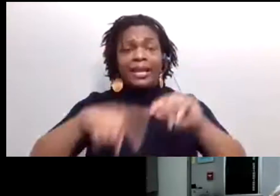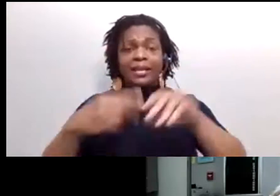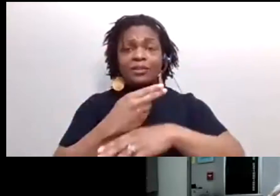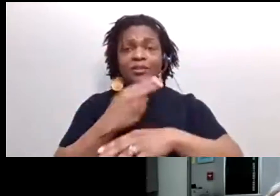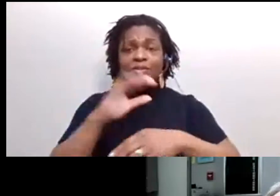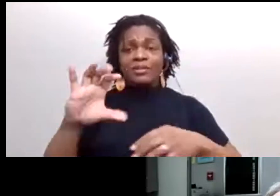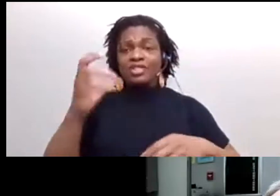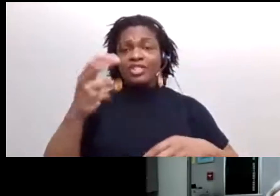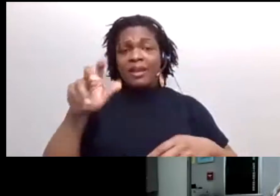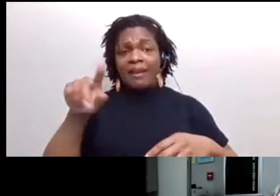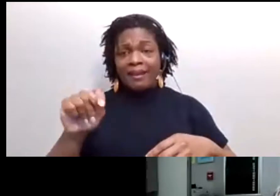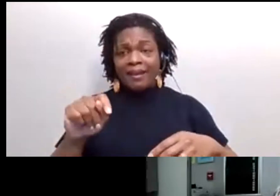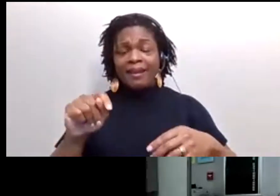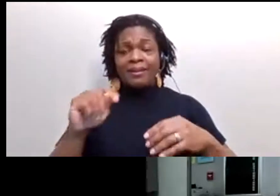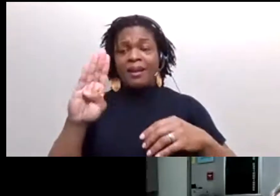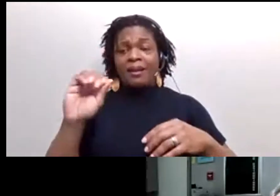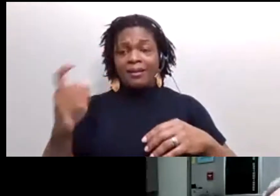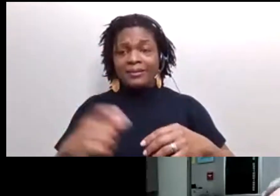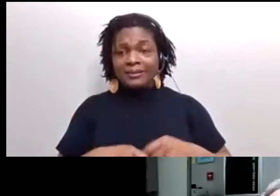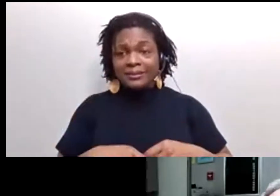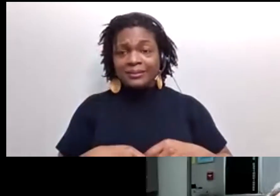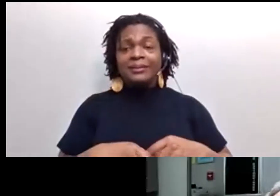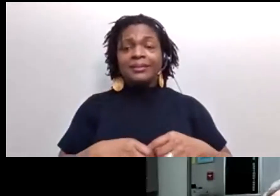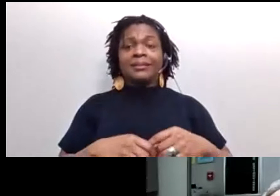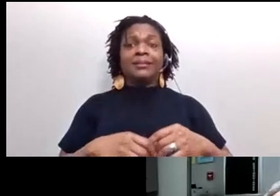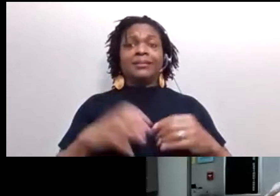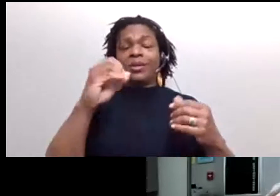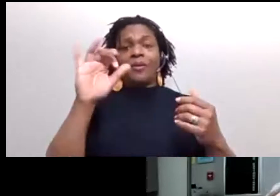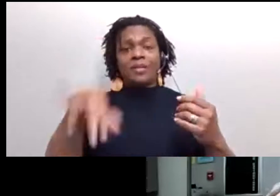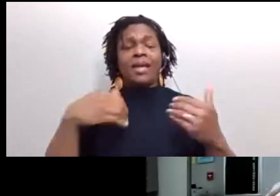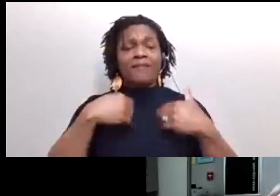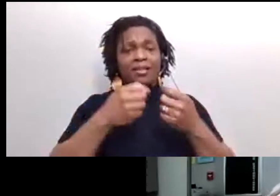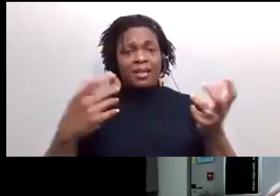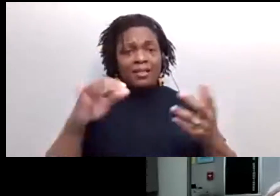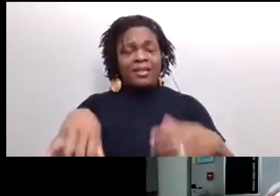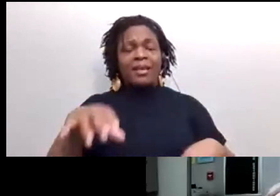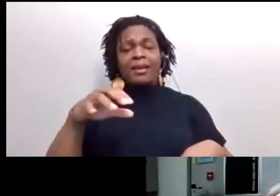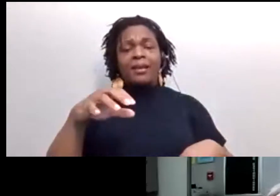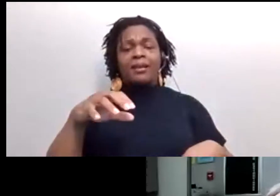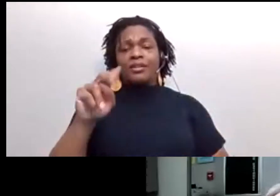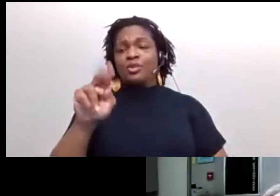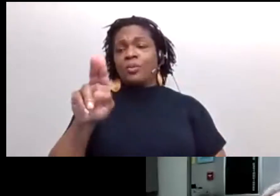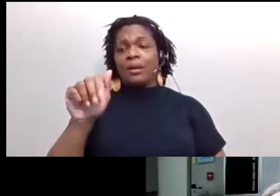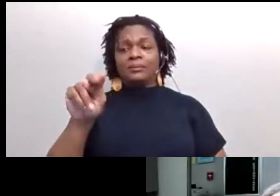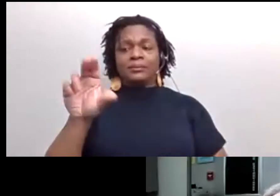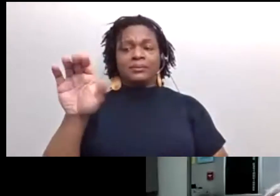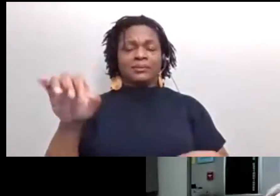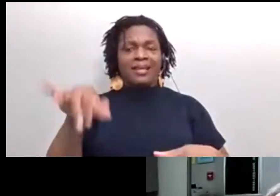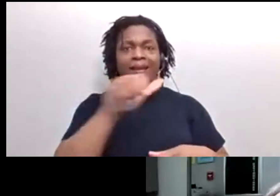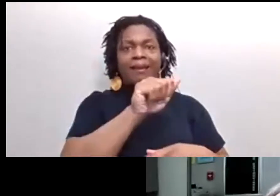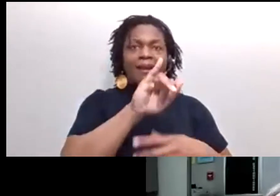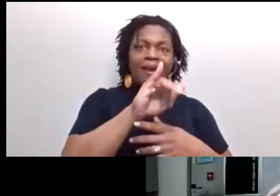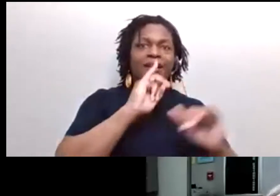guys either. There's a lot of nuances about the AI interviews or